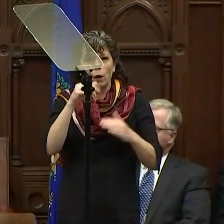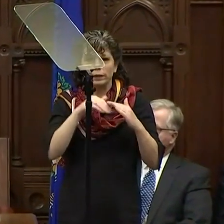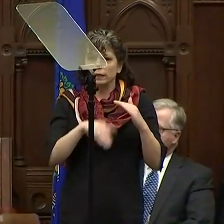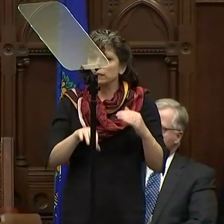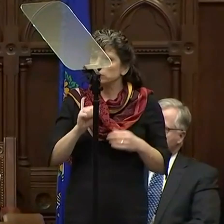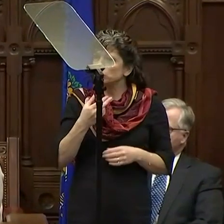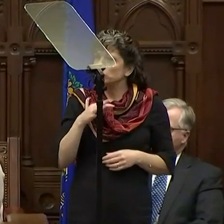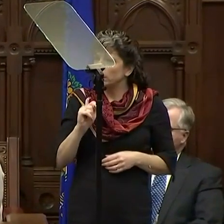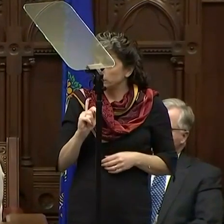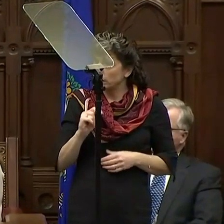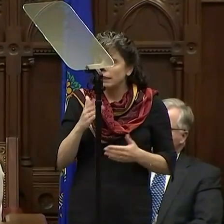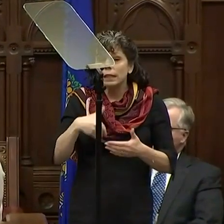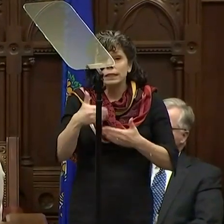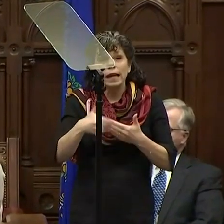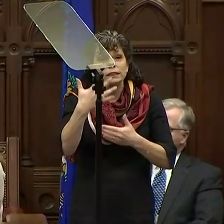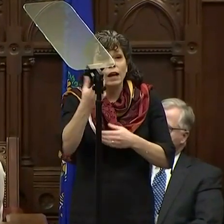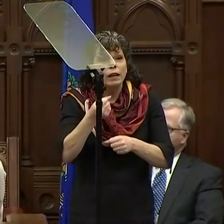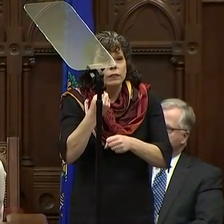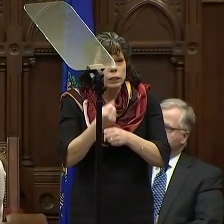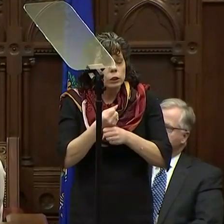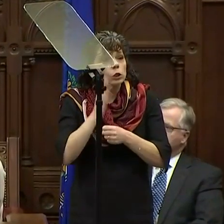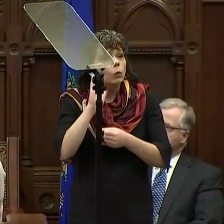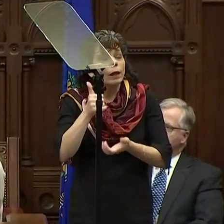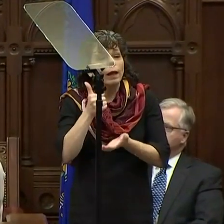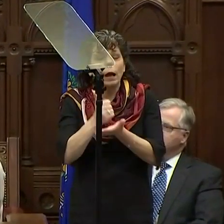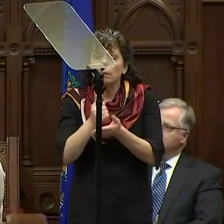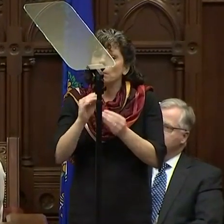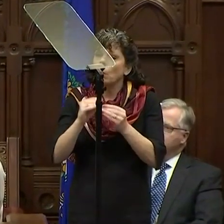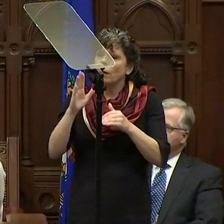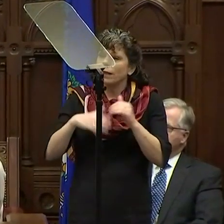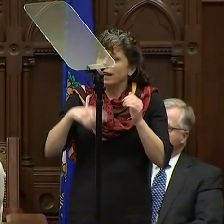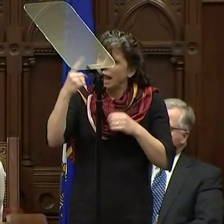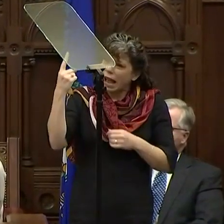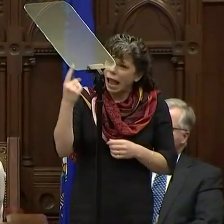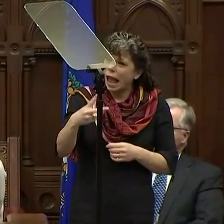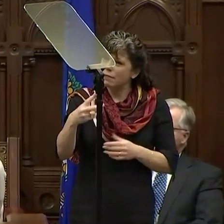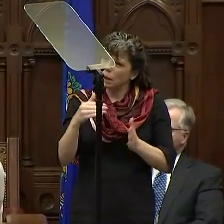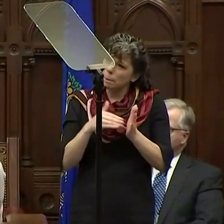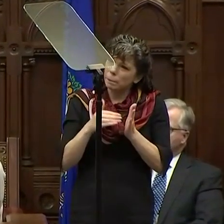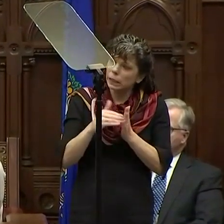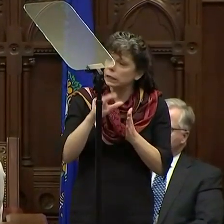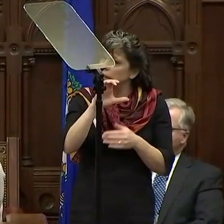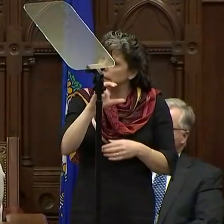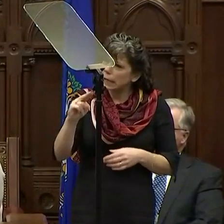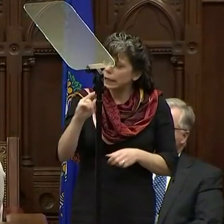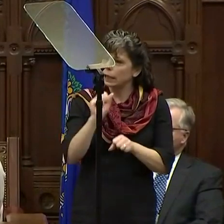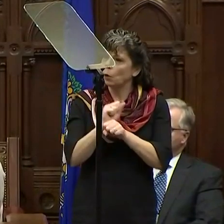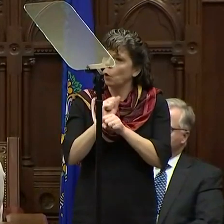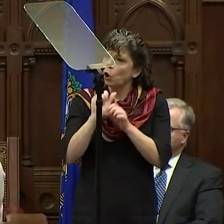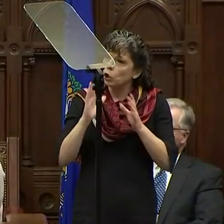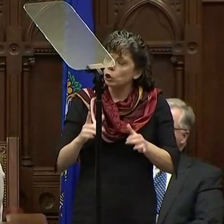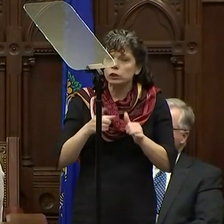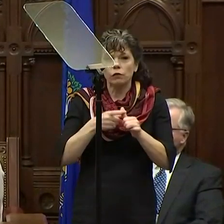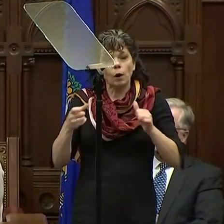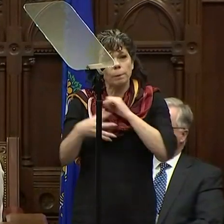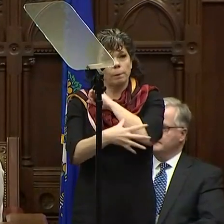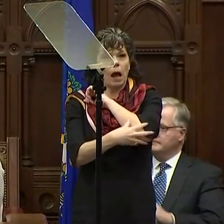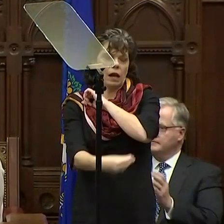next 5 years, that law will help lift more than 500,000 Connecticut workers out of